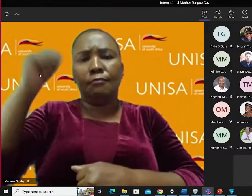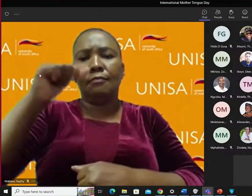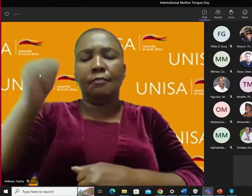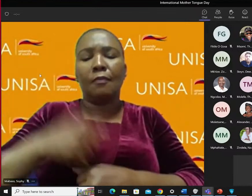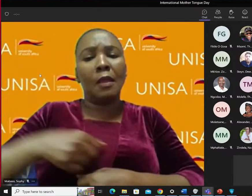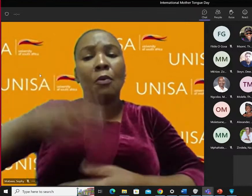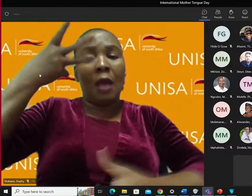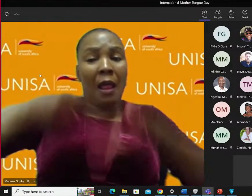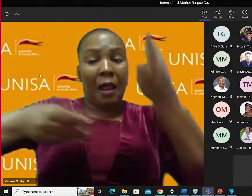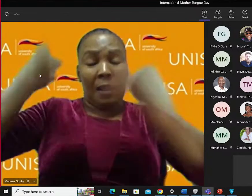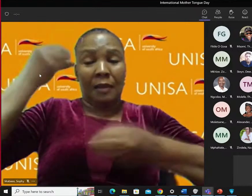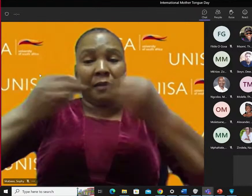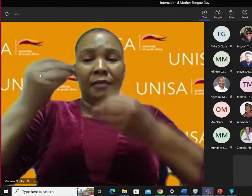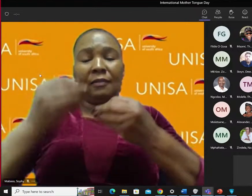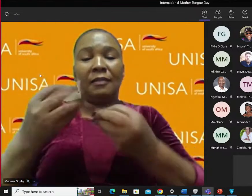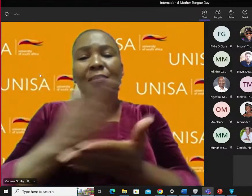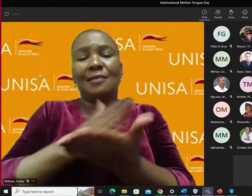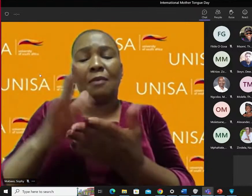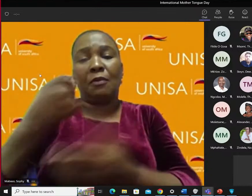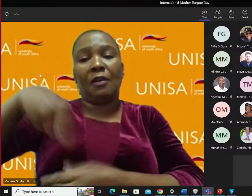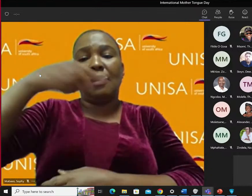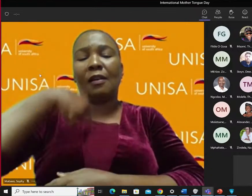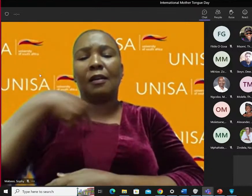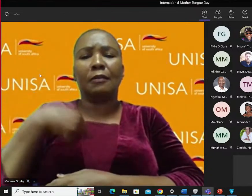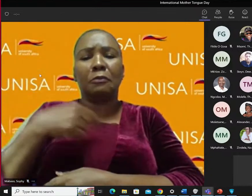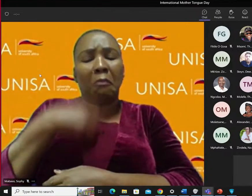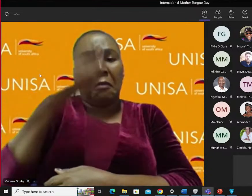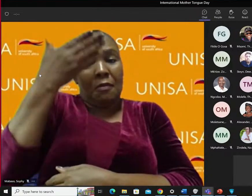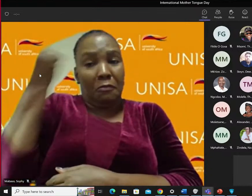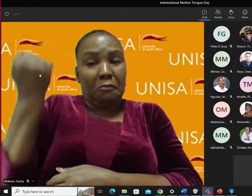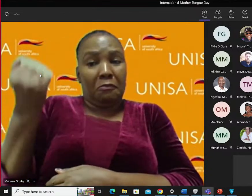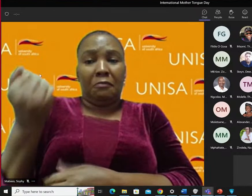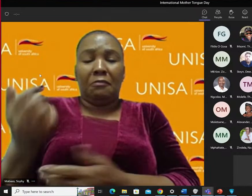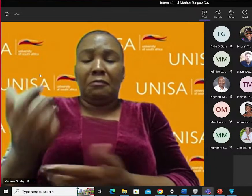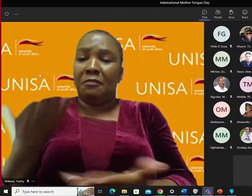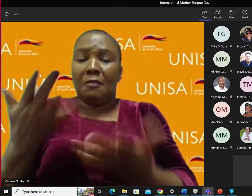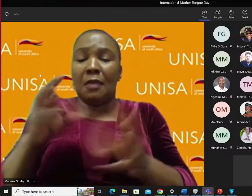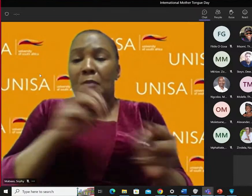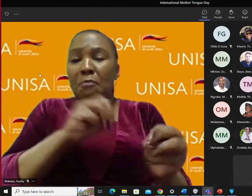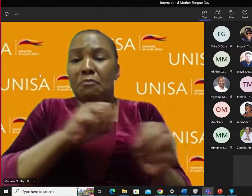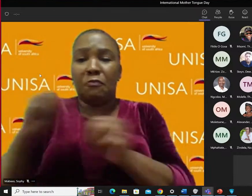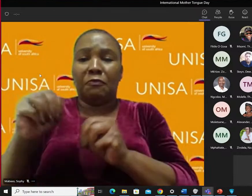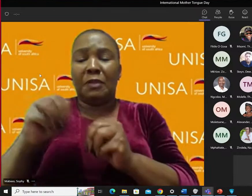learning. Some of us, we did not know that the movement started in